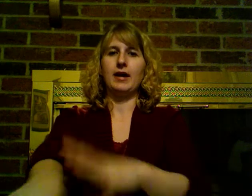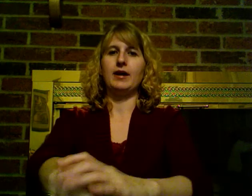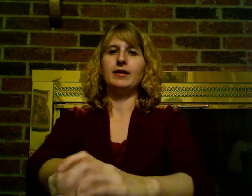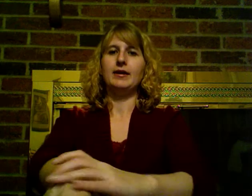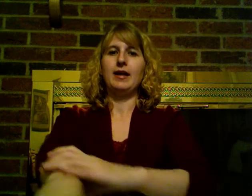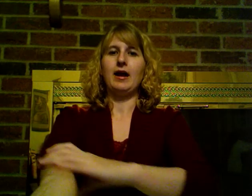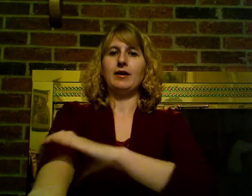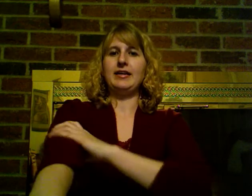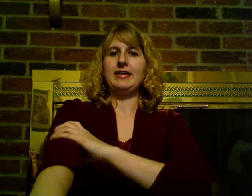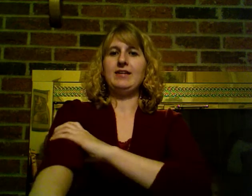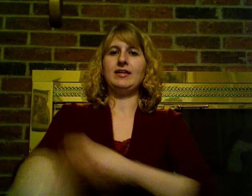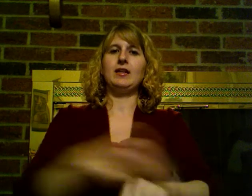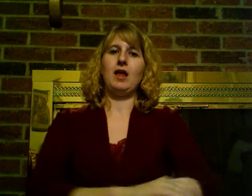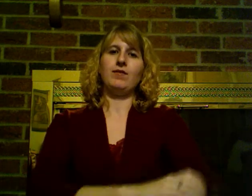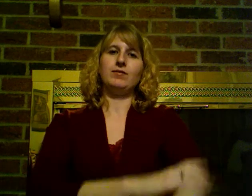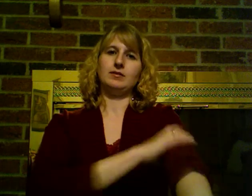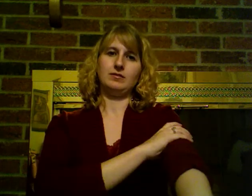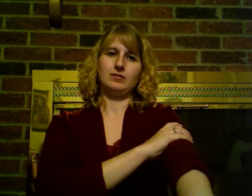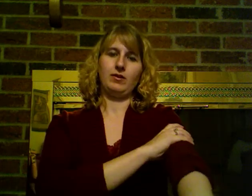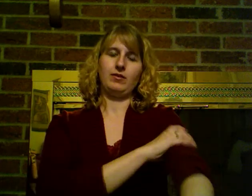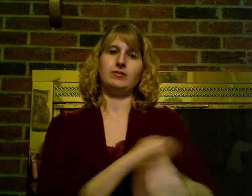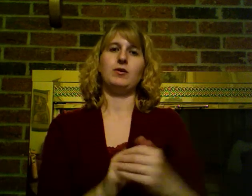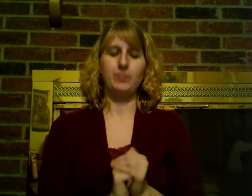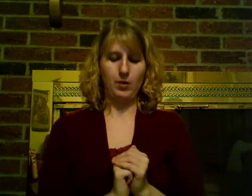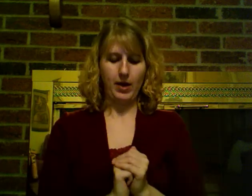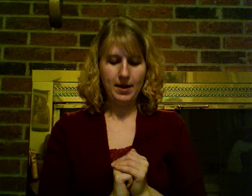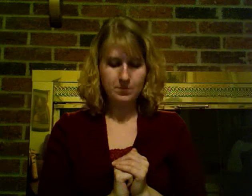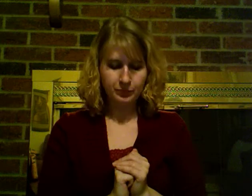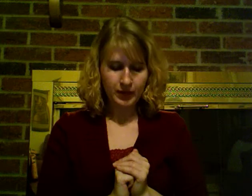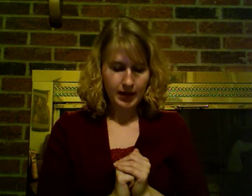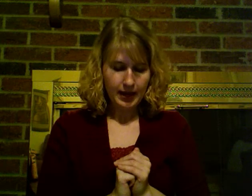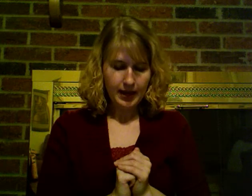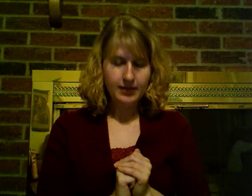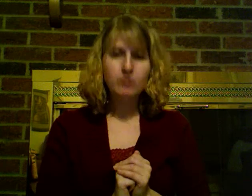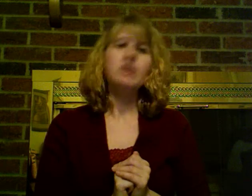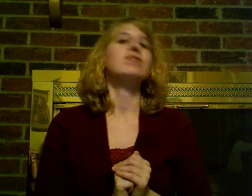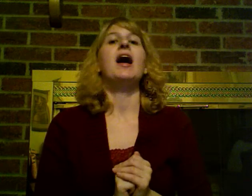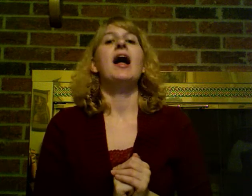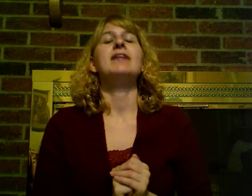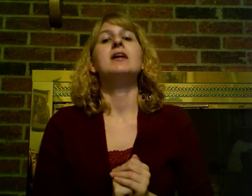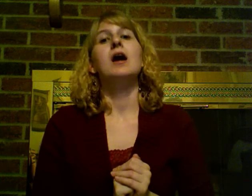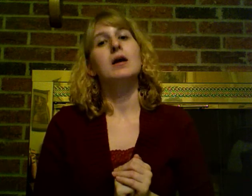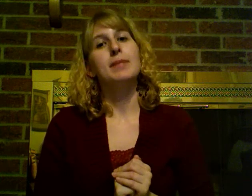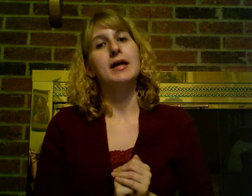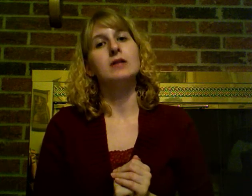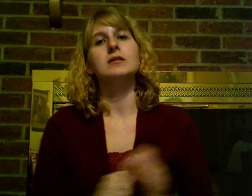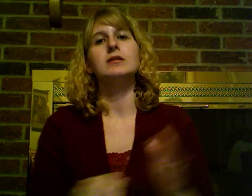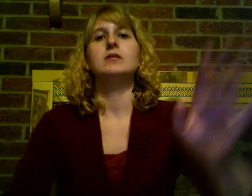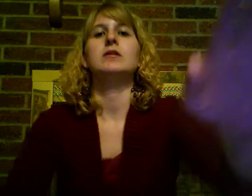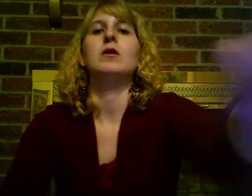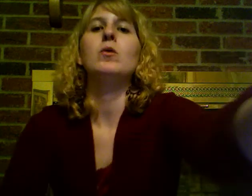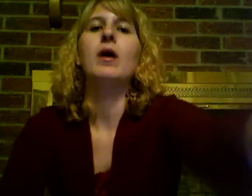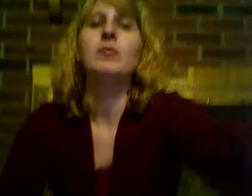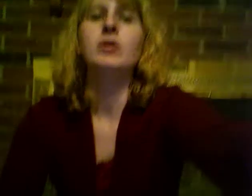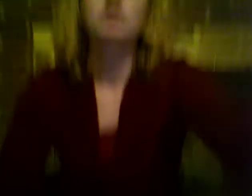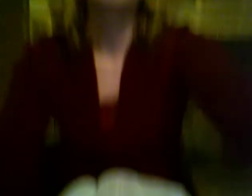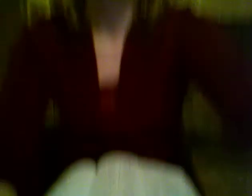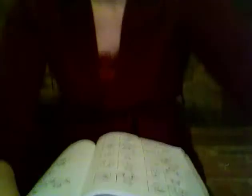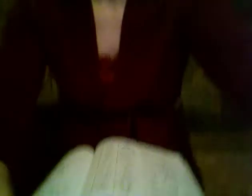our evening gloves. So, okay. And then we've got our belt. So I'm going to pull this down